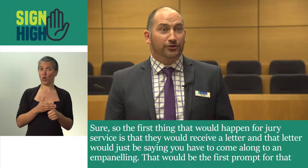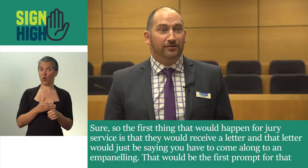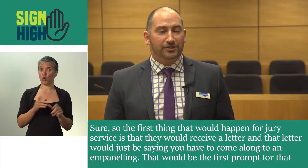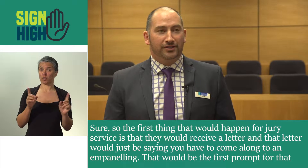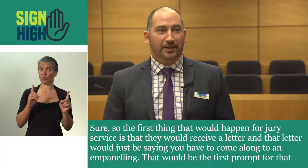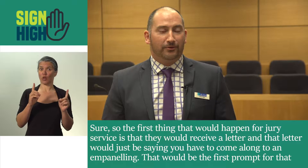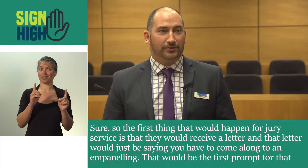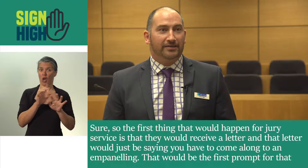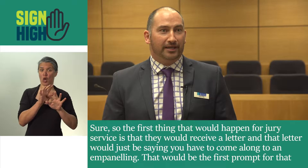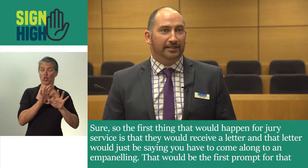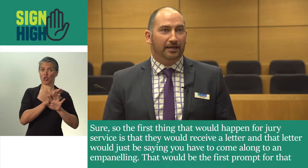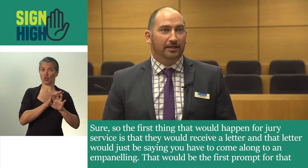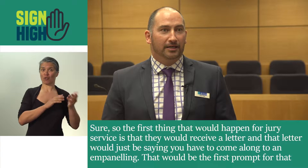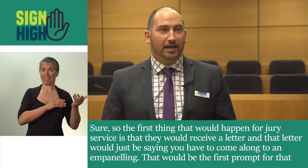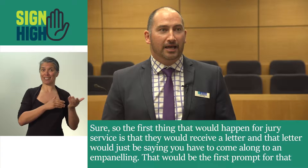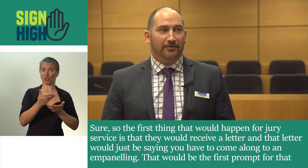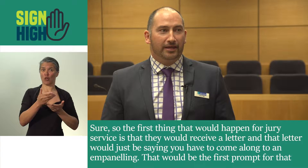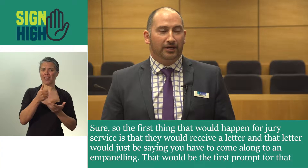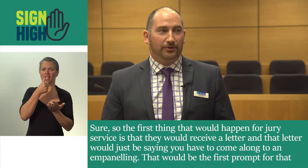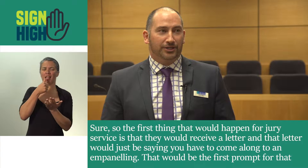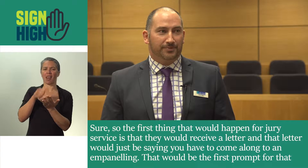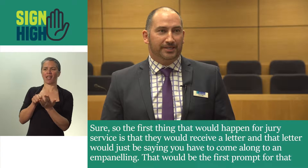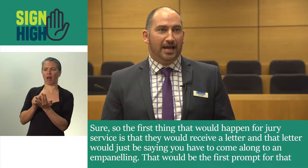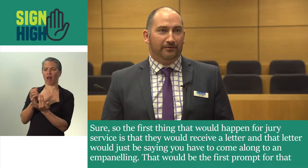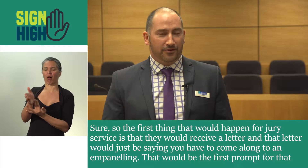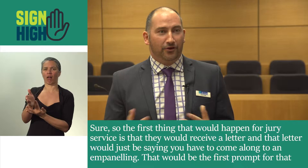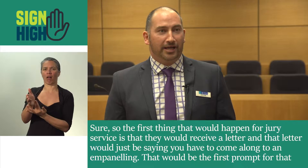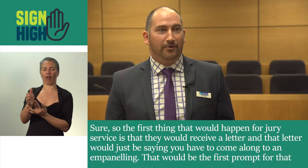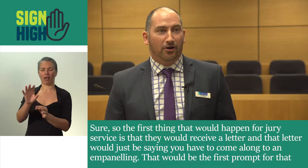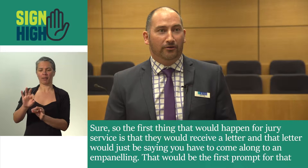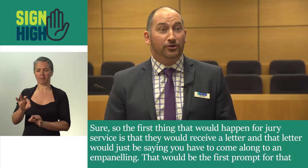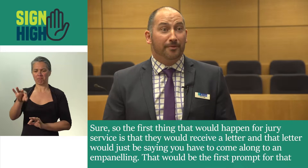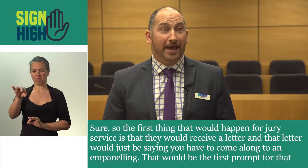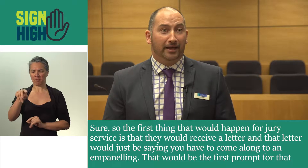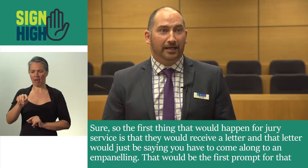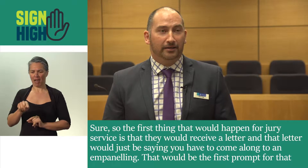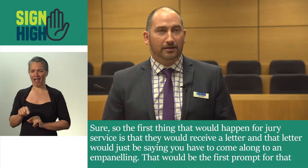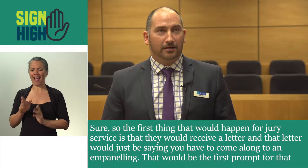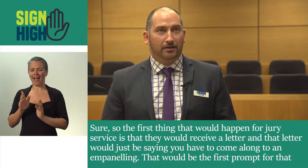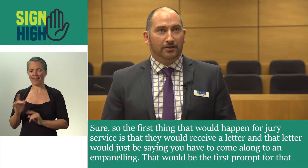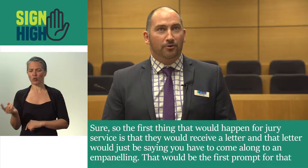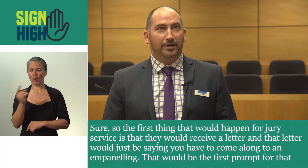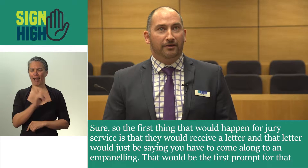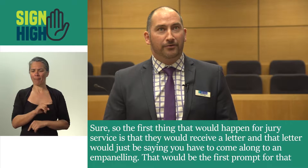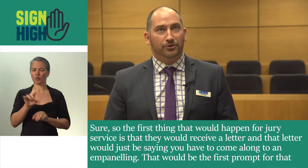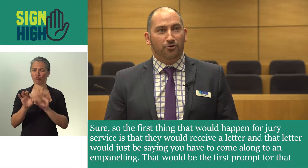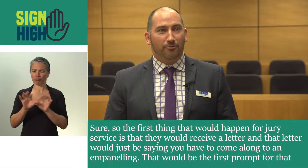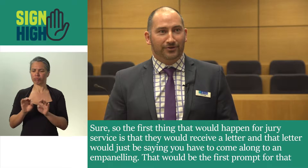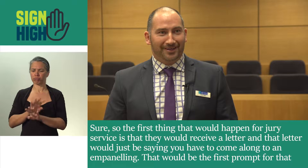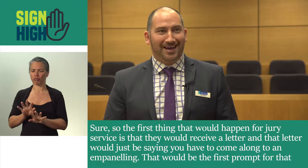service is that they would receive a letter, and that letter would just be saying, you've got to come along to an impanelling. That would be the first prompt